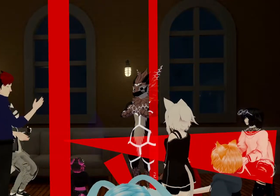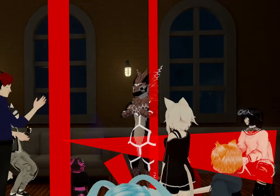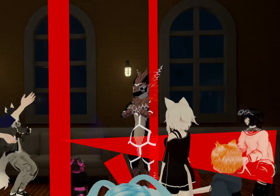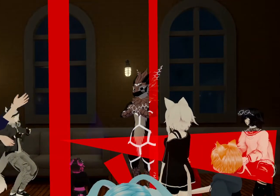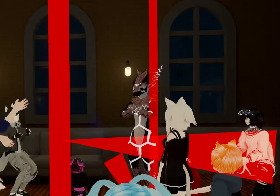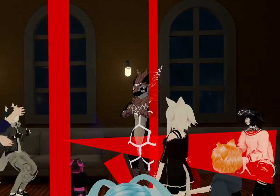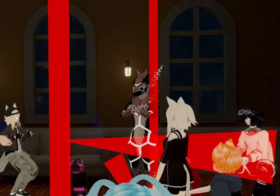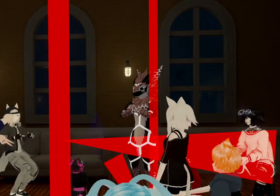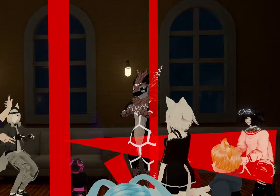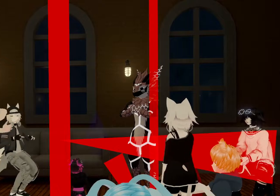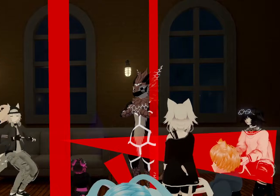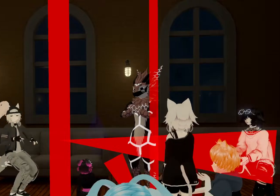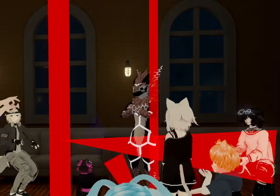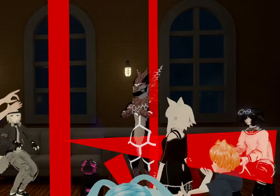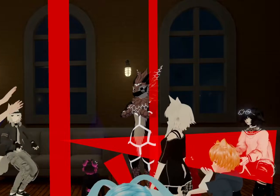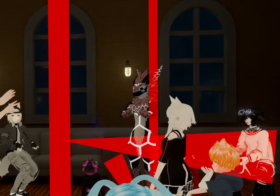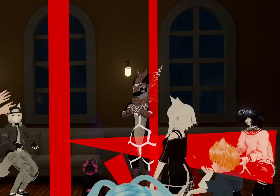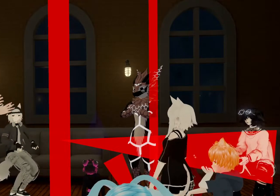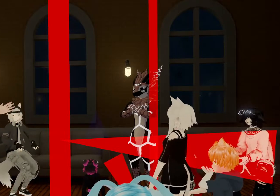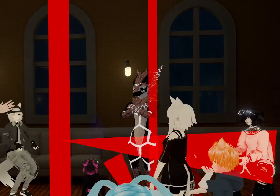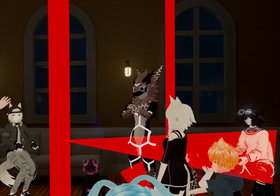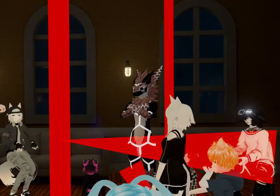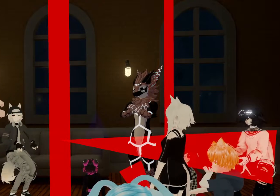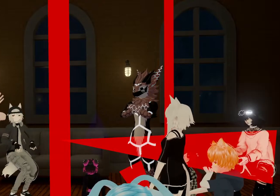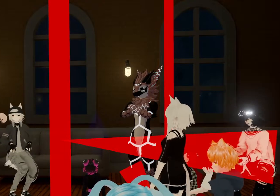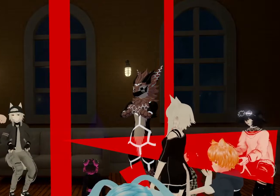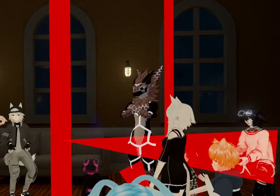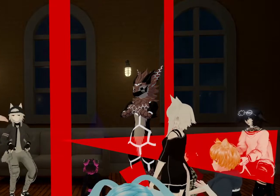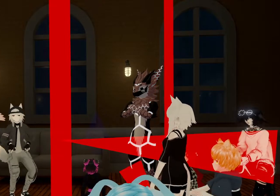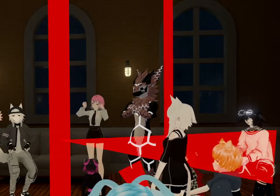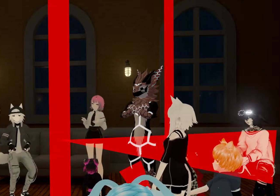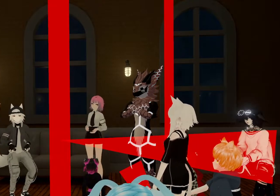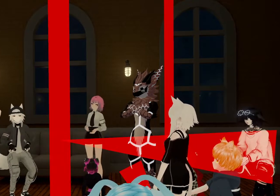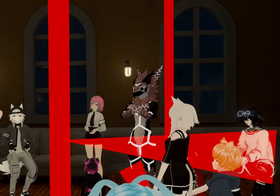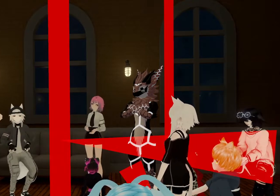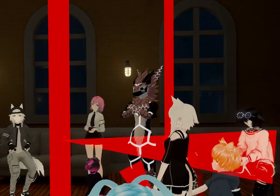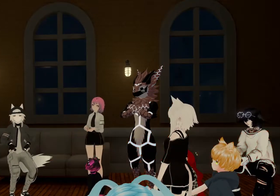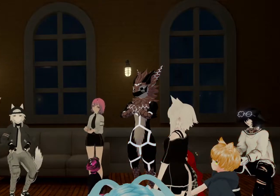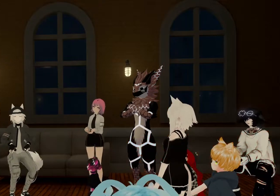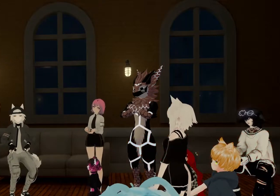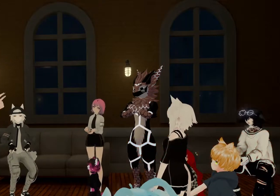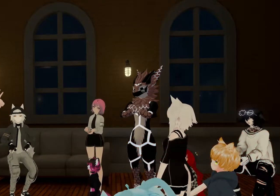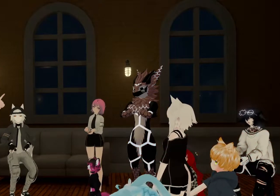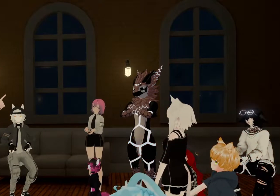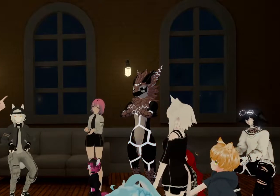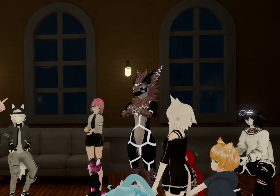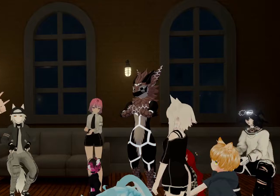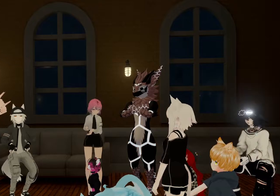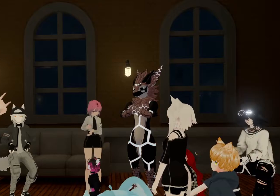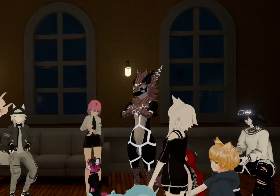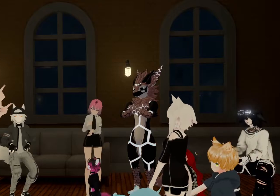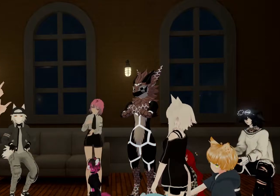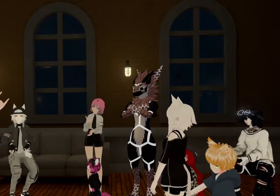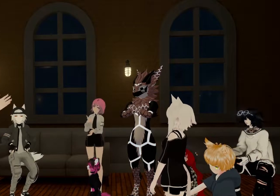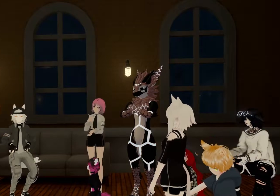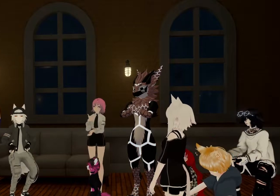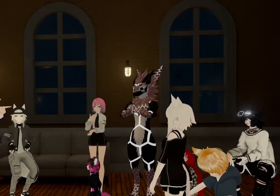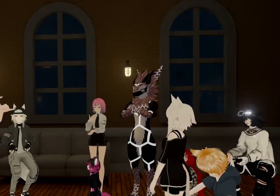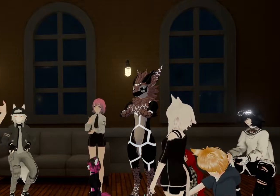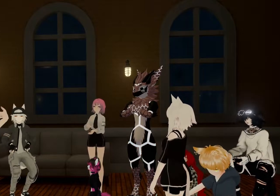Thank you. I promise I'm actually good at sign in real life, but that's one thing I